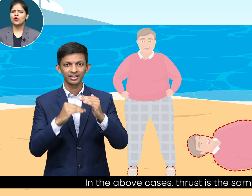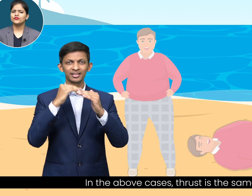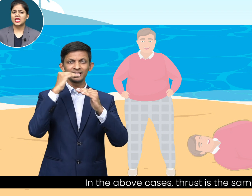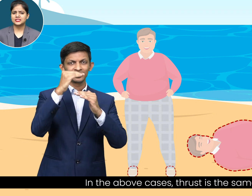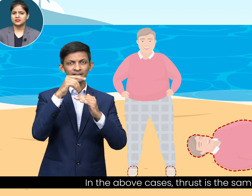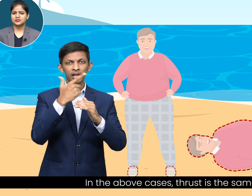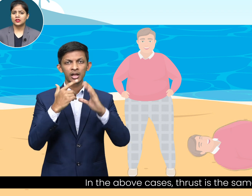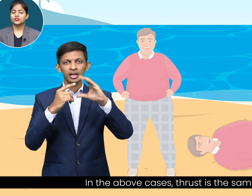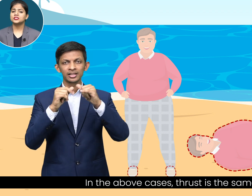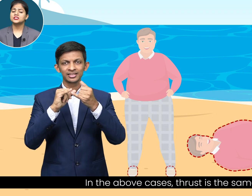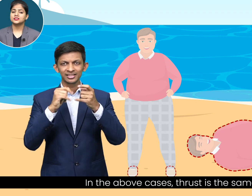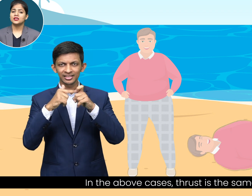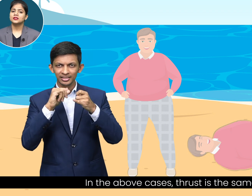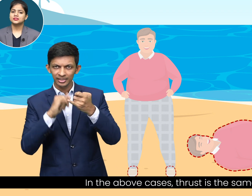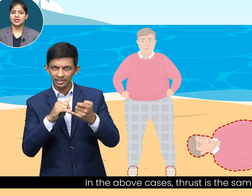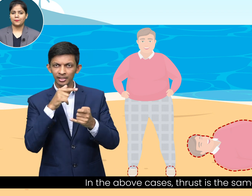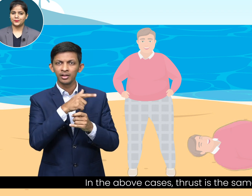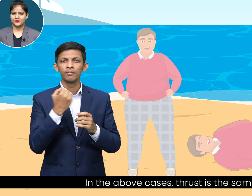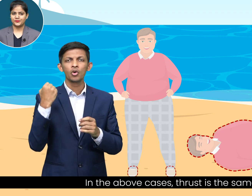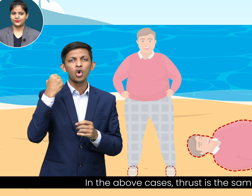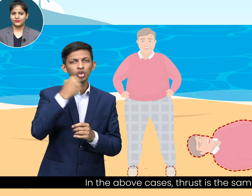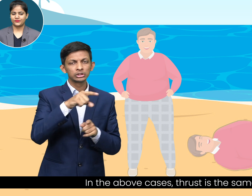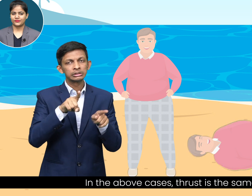above cases, thrust is the same,